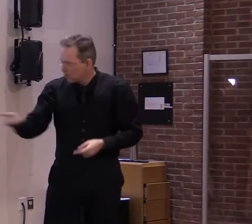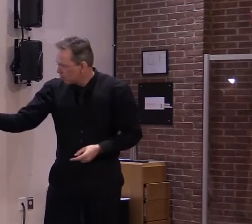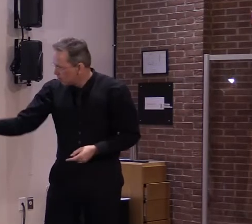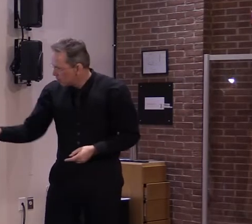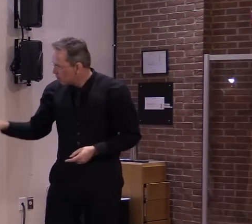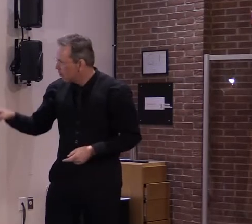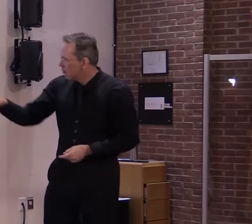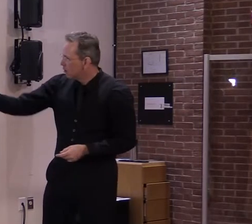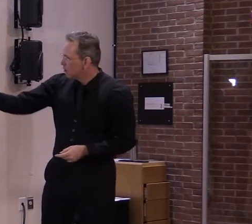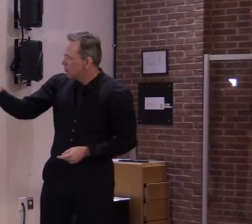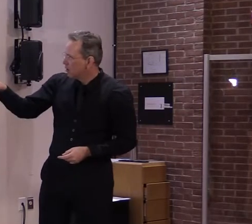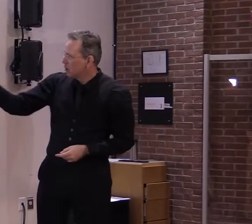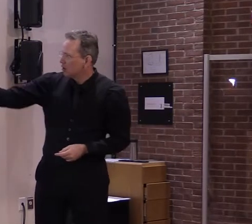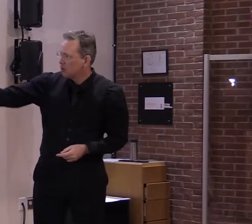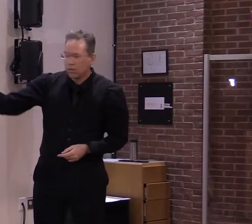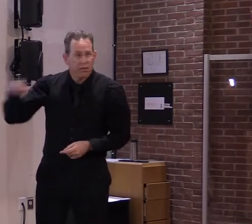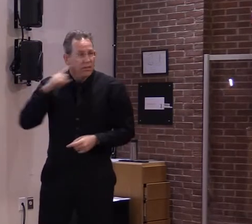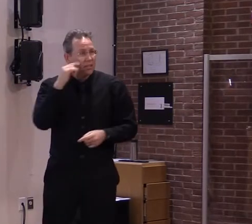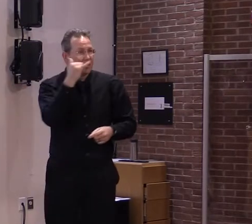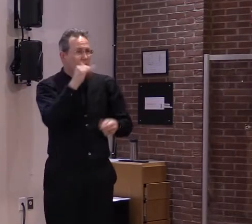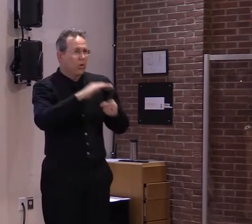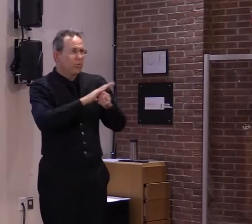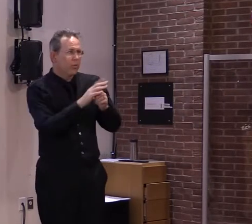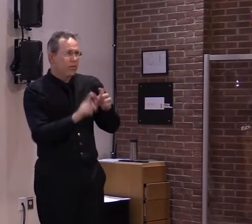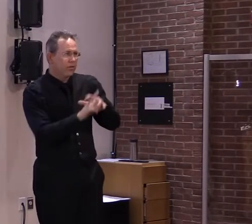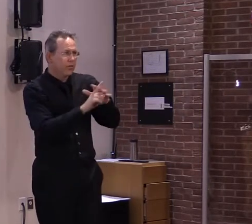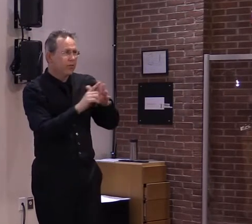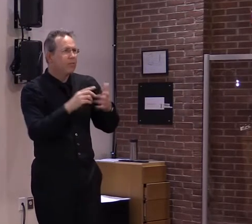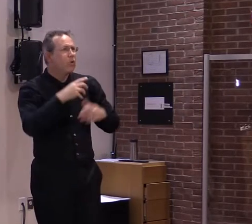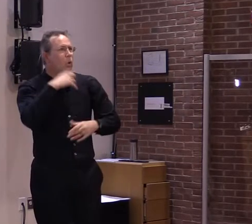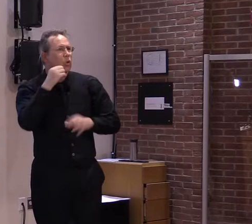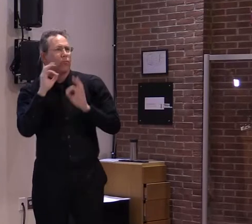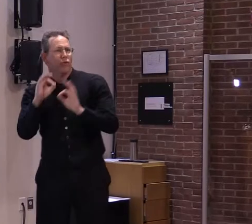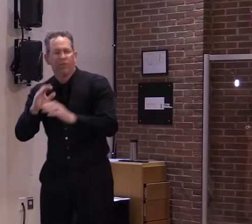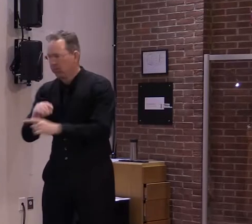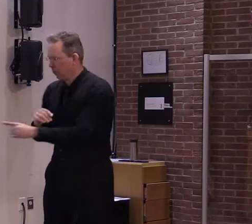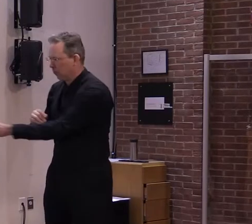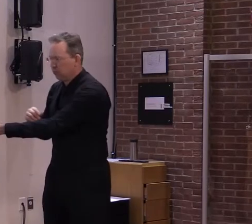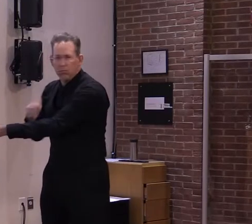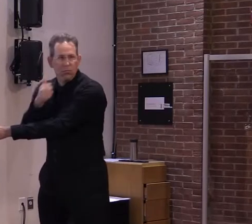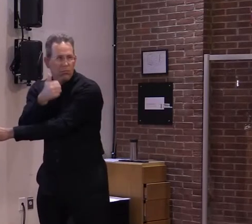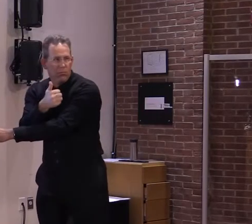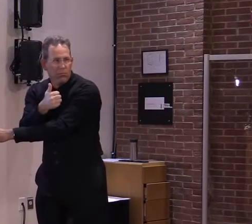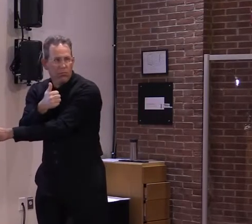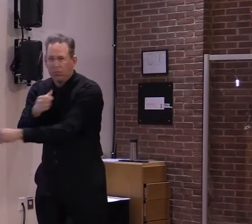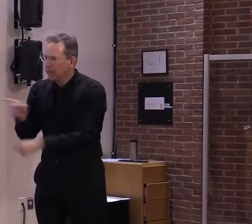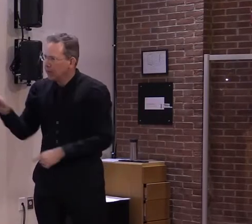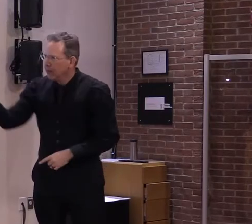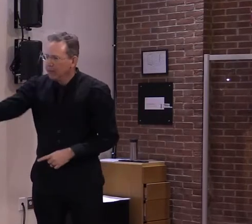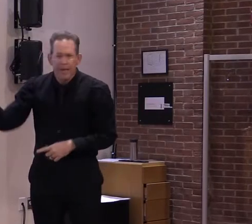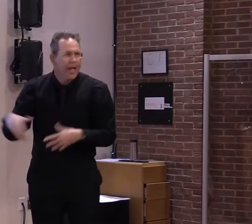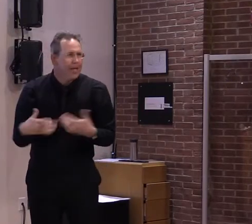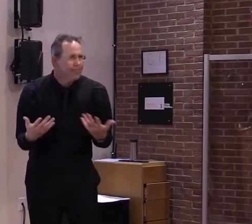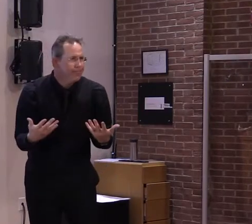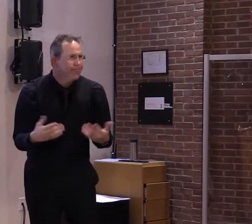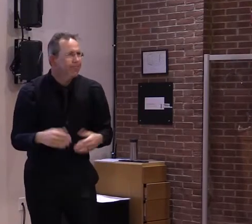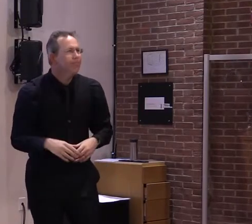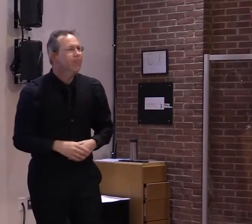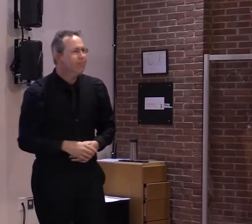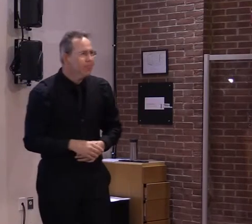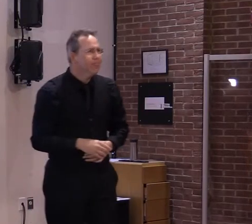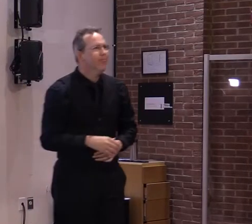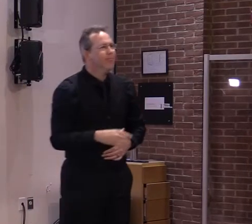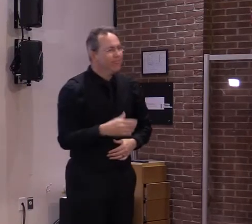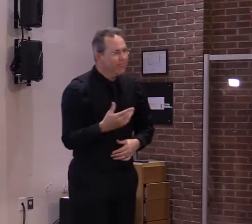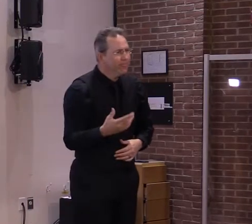the older age groups in Vermont, which are also our most vaccinated age groups. While among younger Vermonters who are